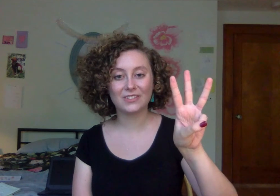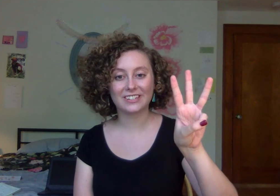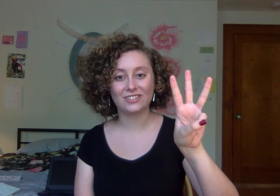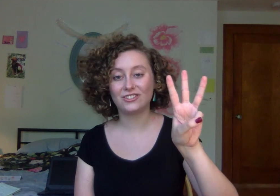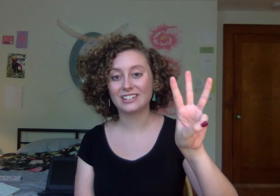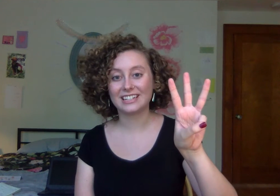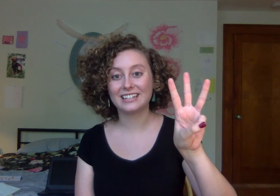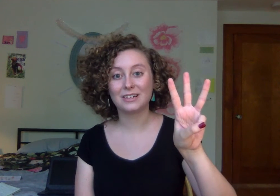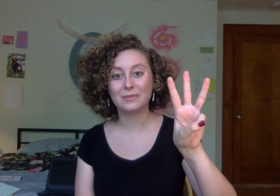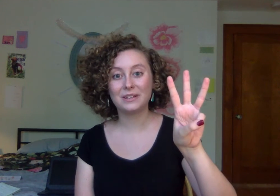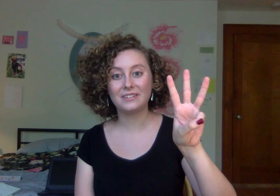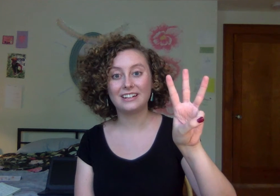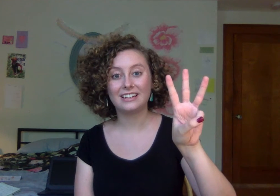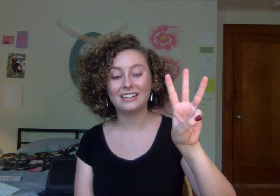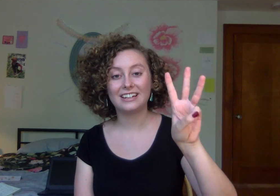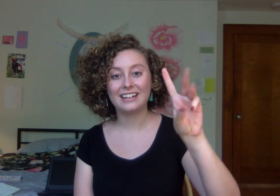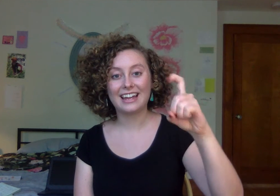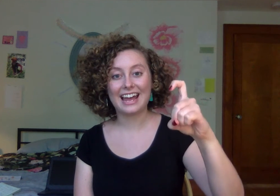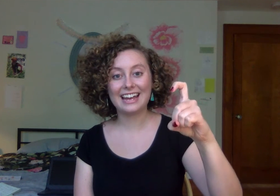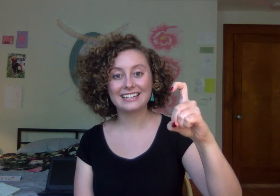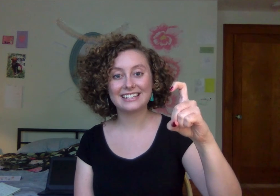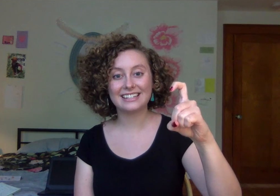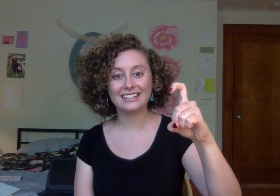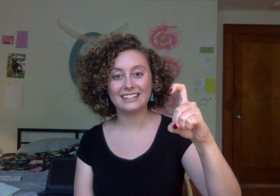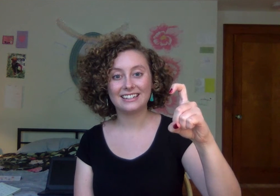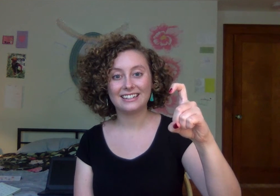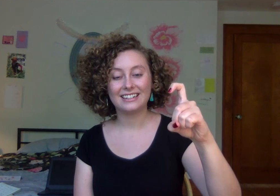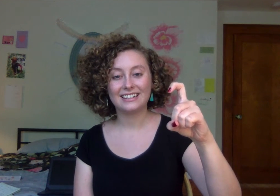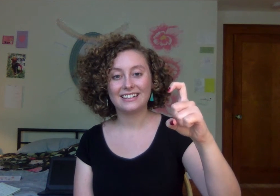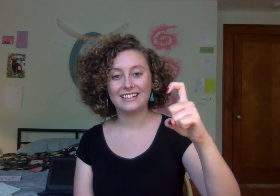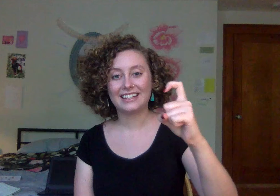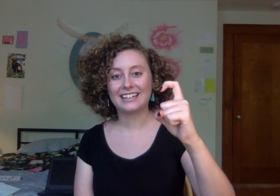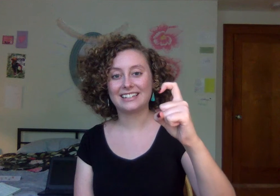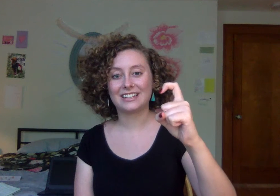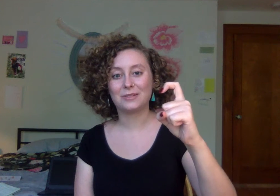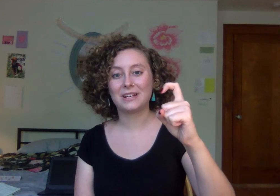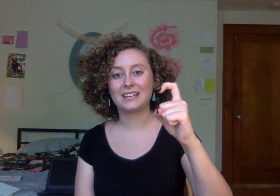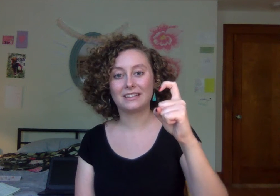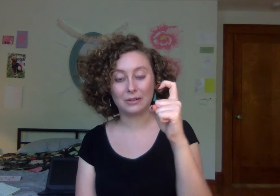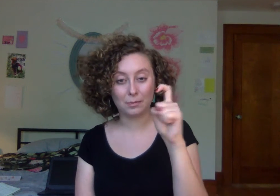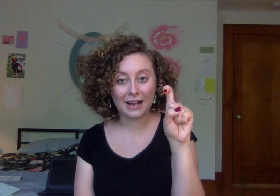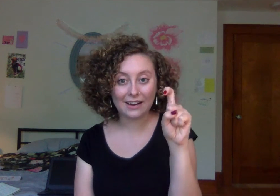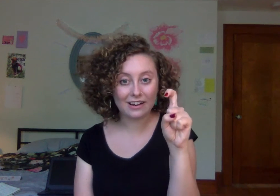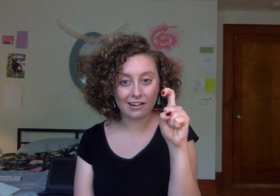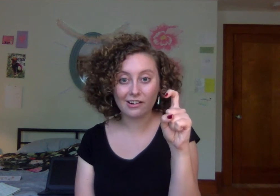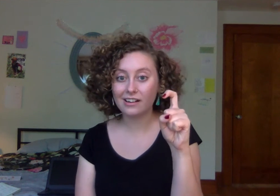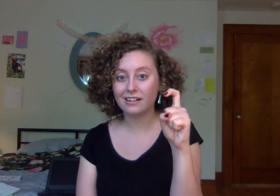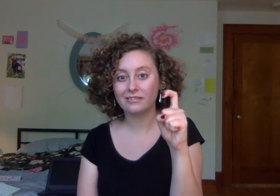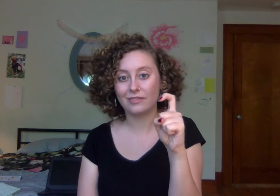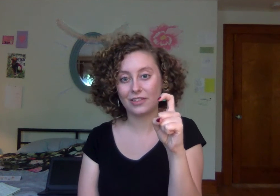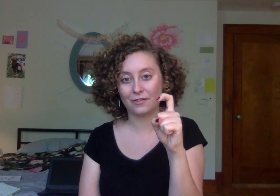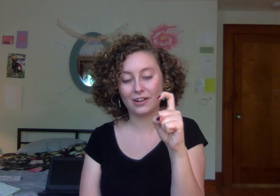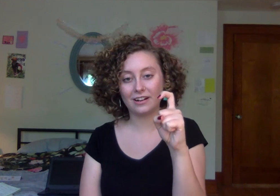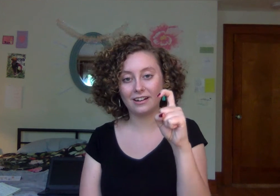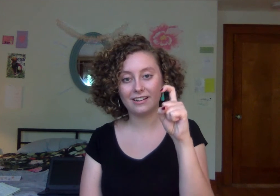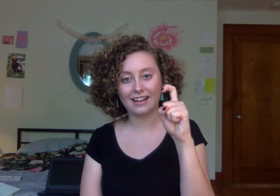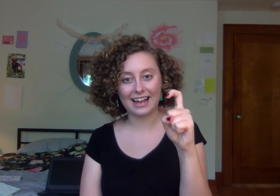looks just like a W. X, it's like you're making a little pirate hook with your finger.